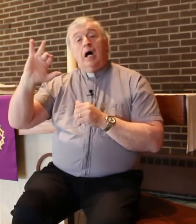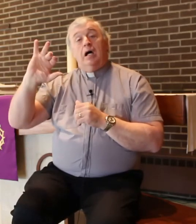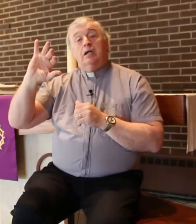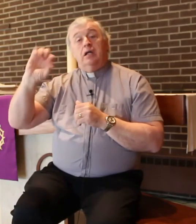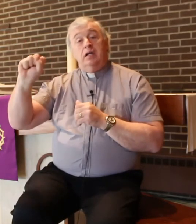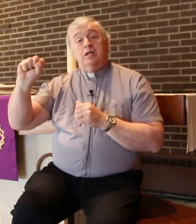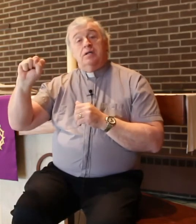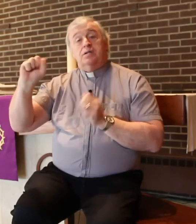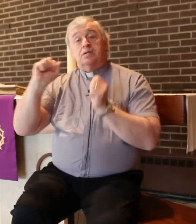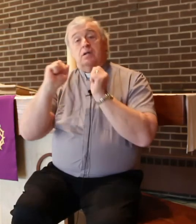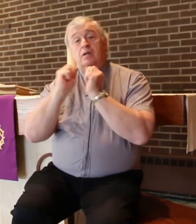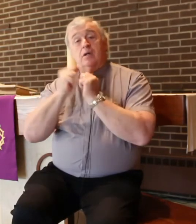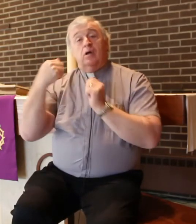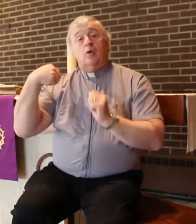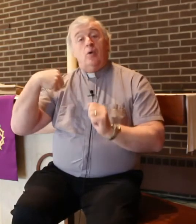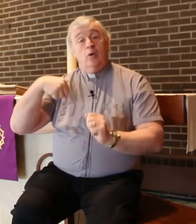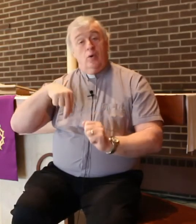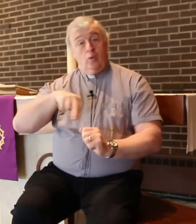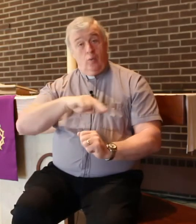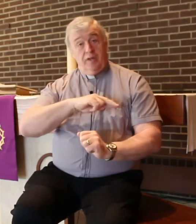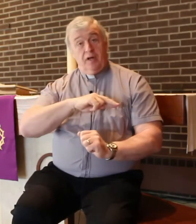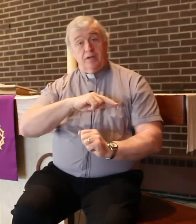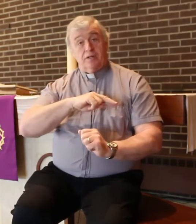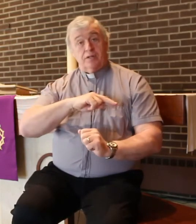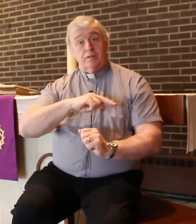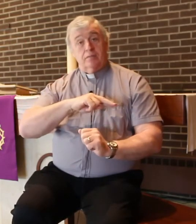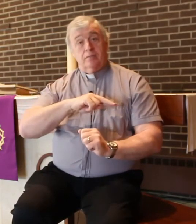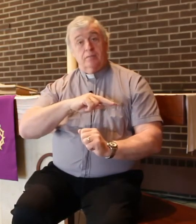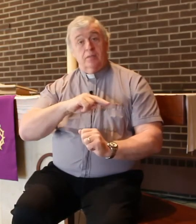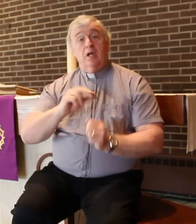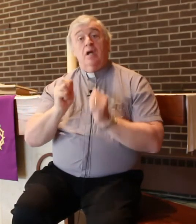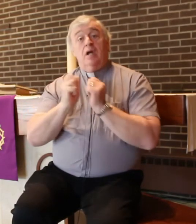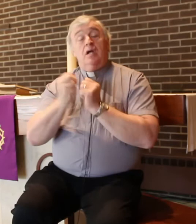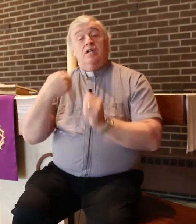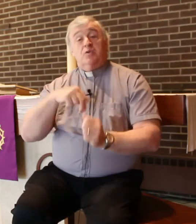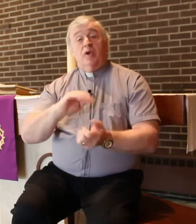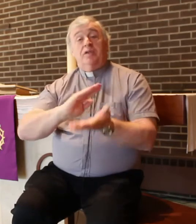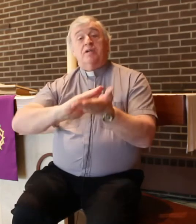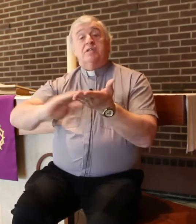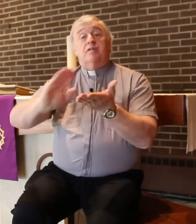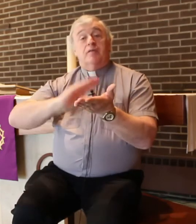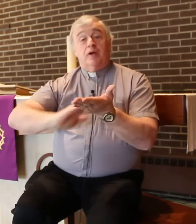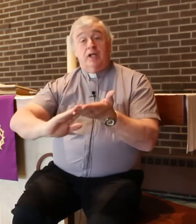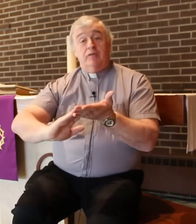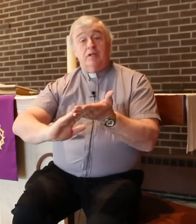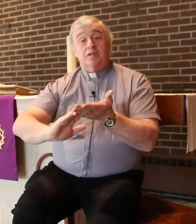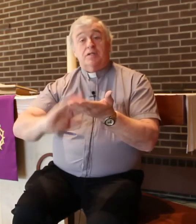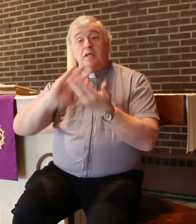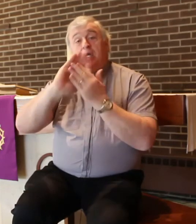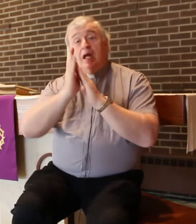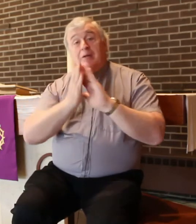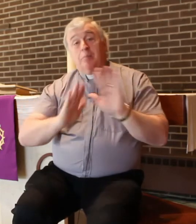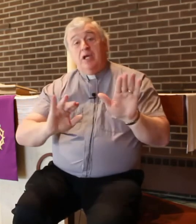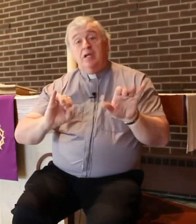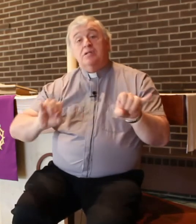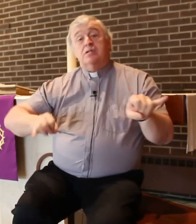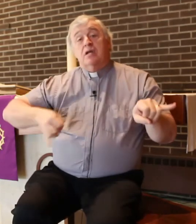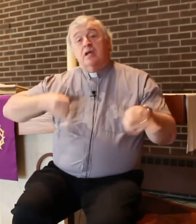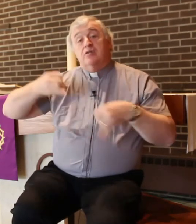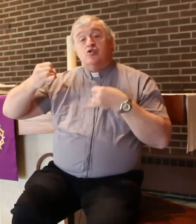God is with us. He's with us in forgiveness and peace and